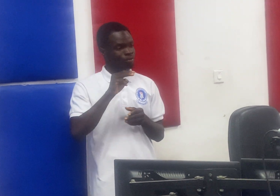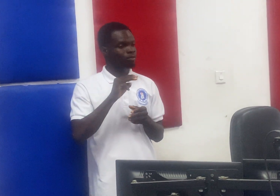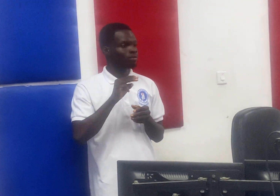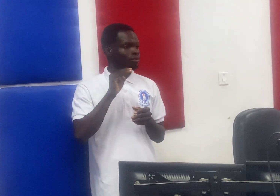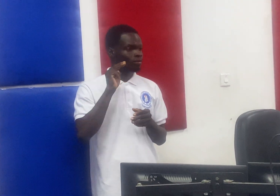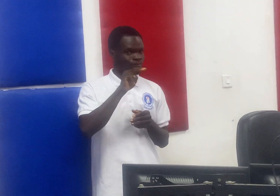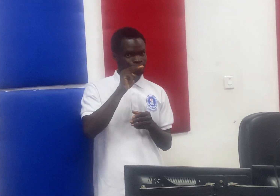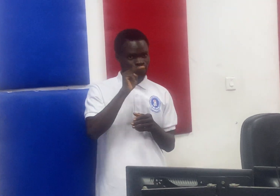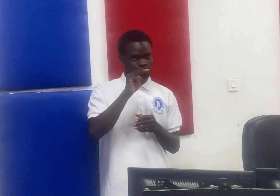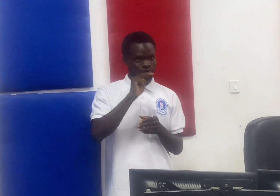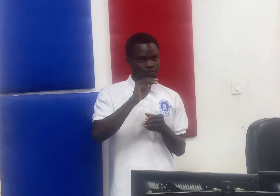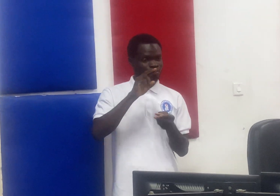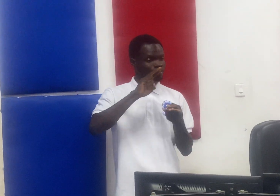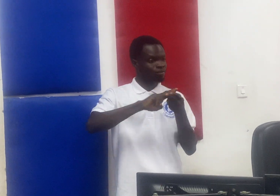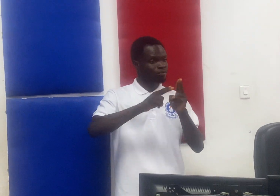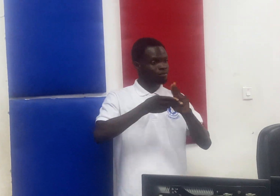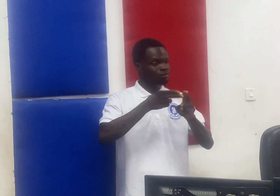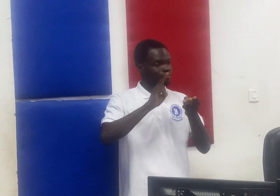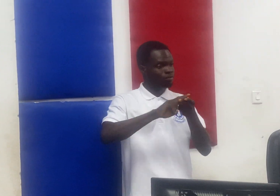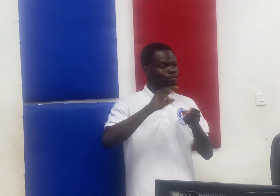The number is